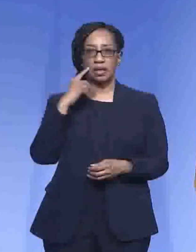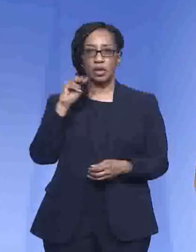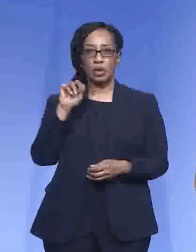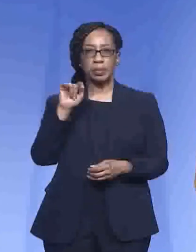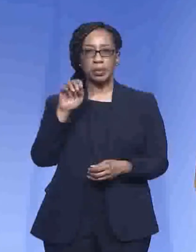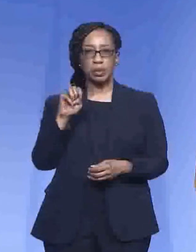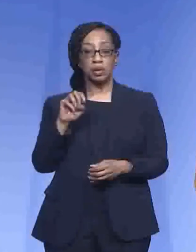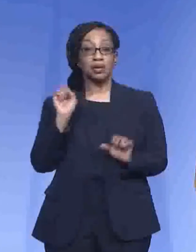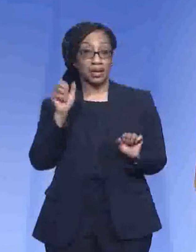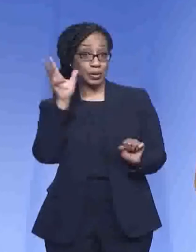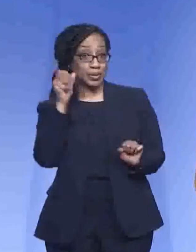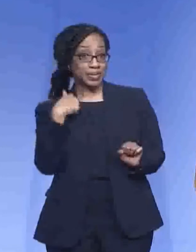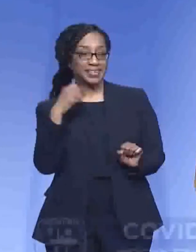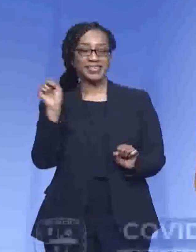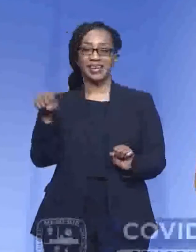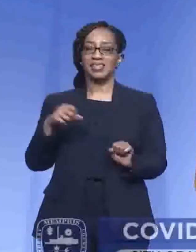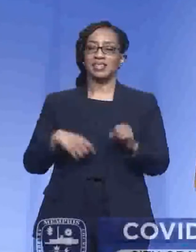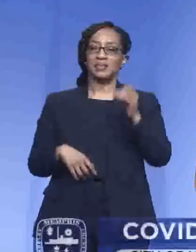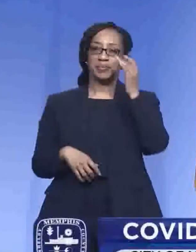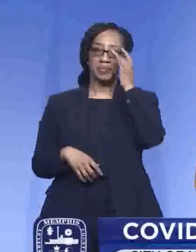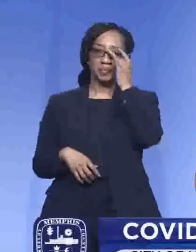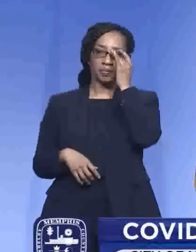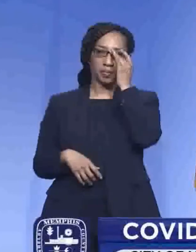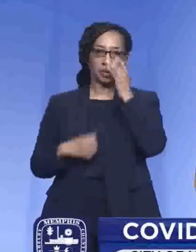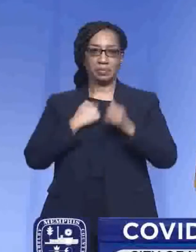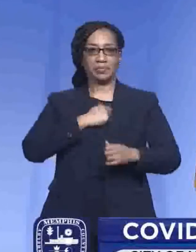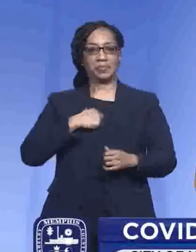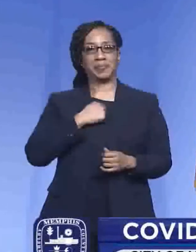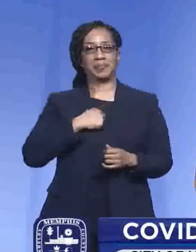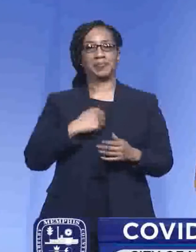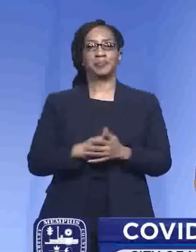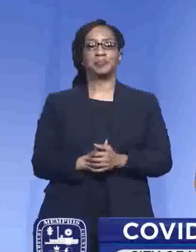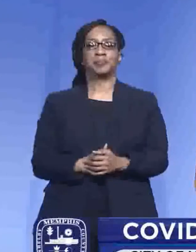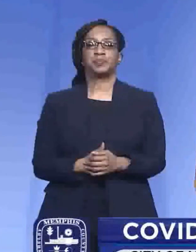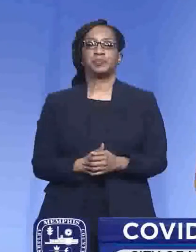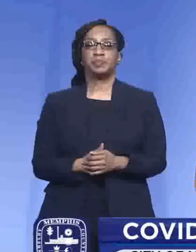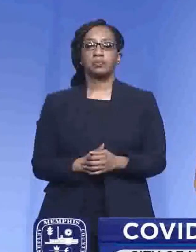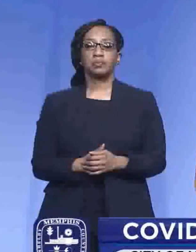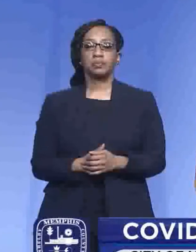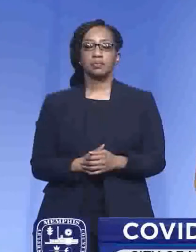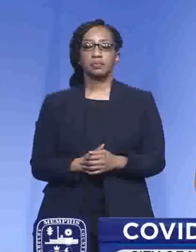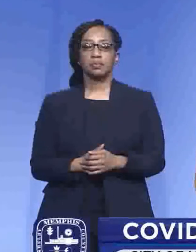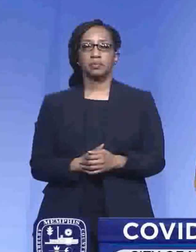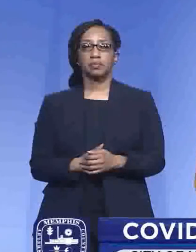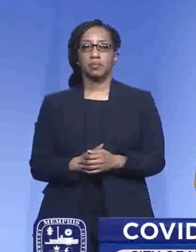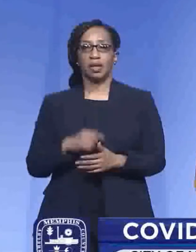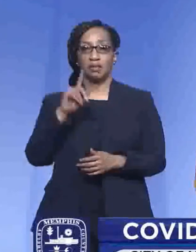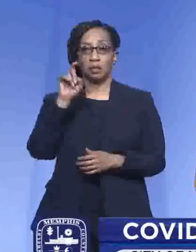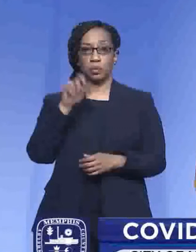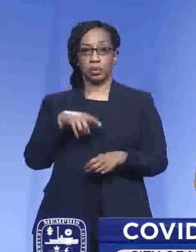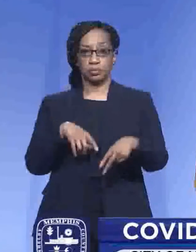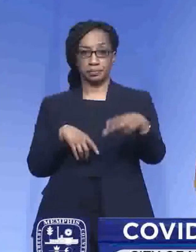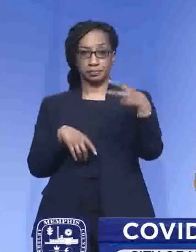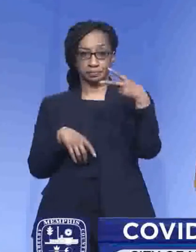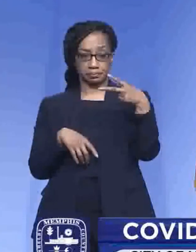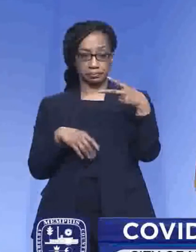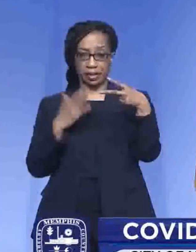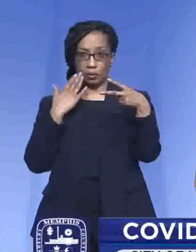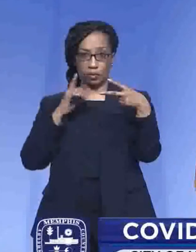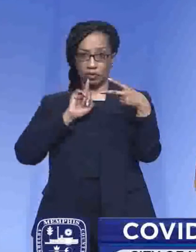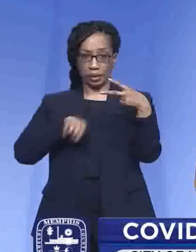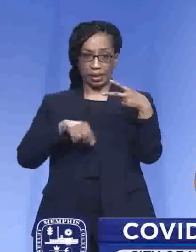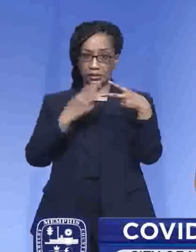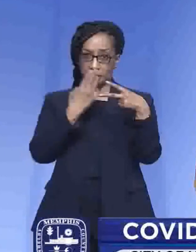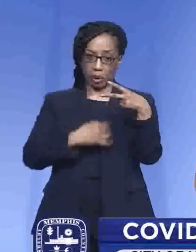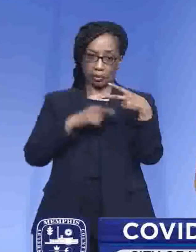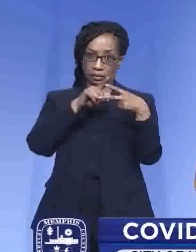Okay, can you hear me? Yes. Sorry about that. Okay. 2 questions. Doug, I don't know if you can answer both. I think you can answer